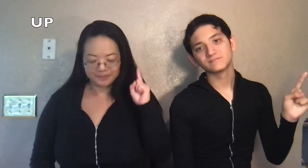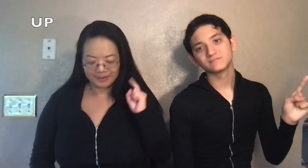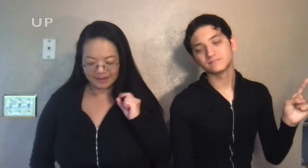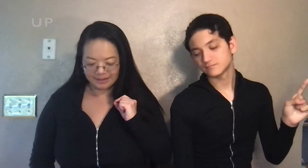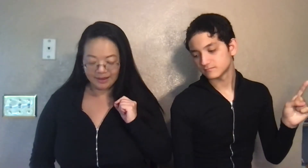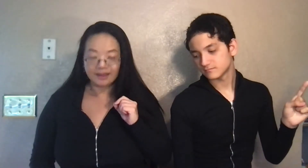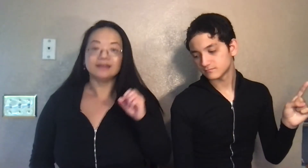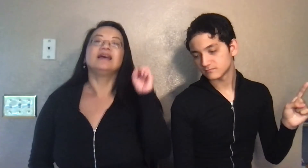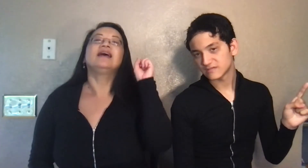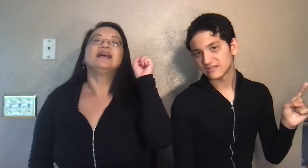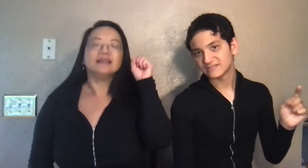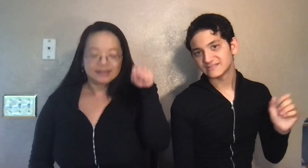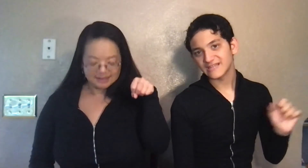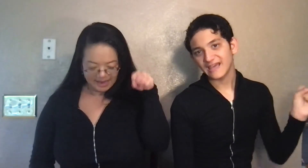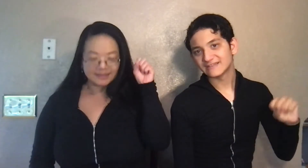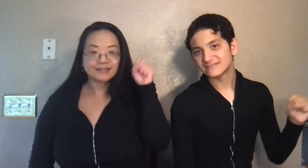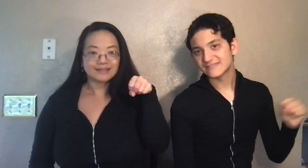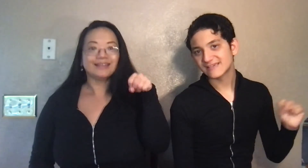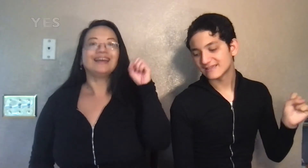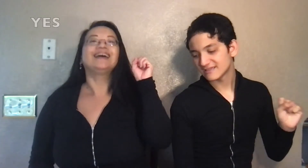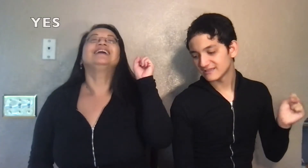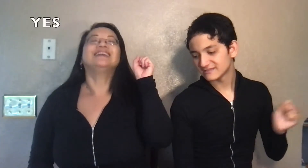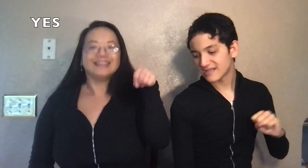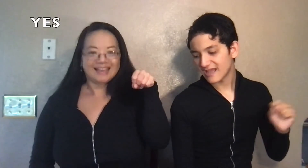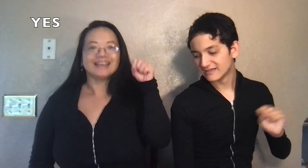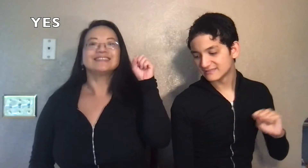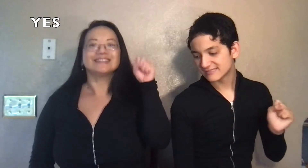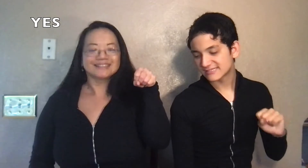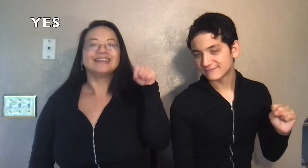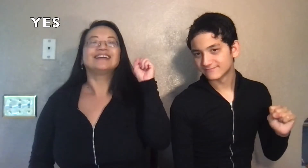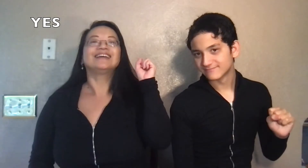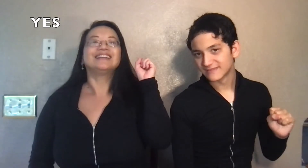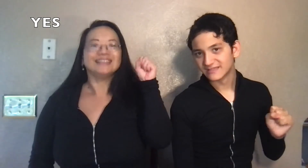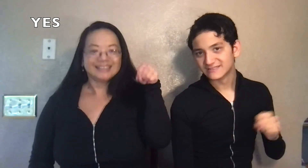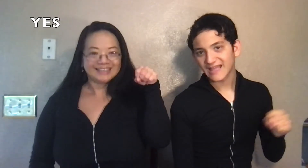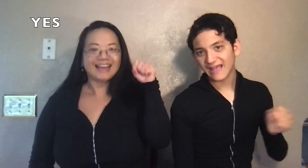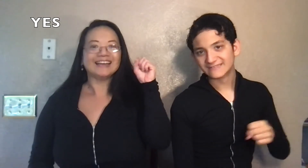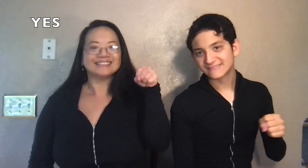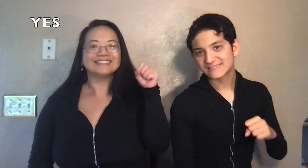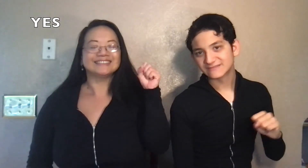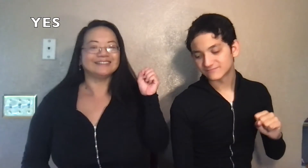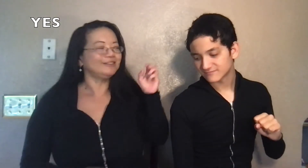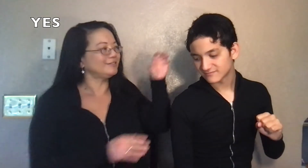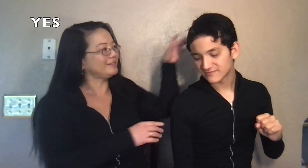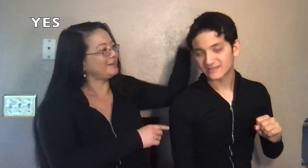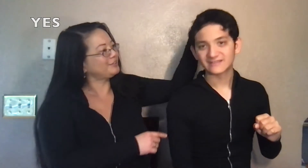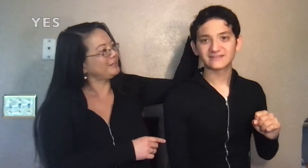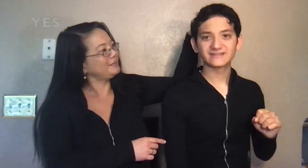And then yes. Yes. Yes. Yeah. Nod your head.